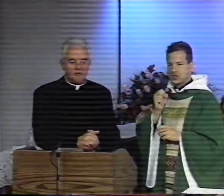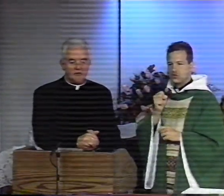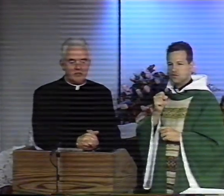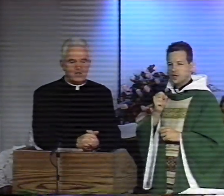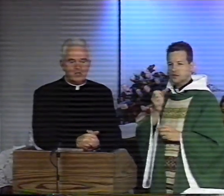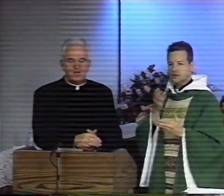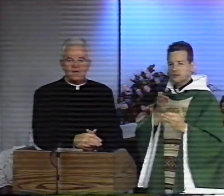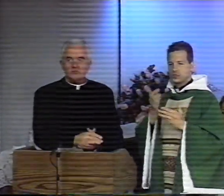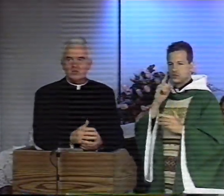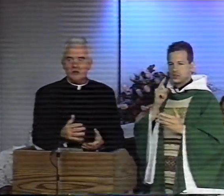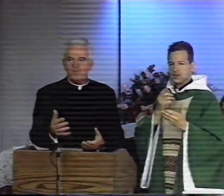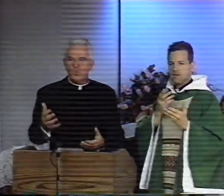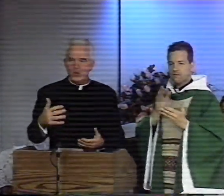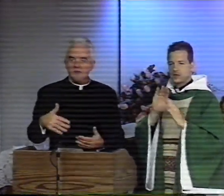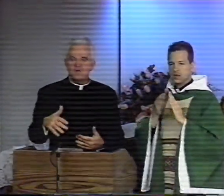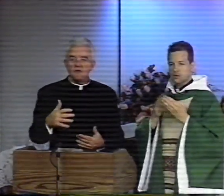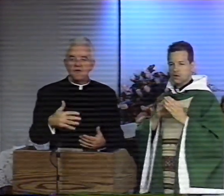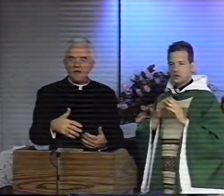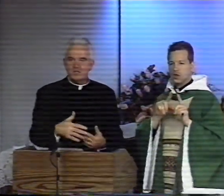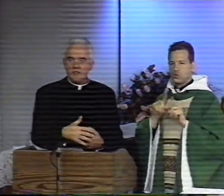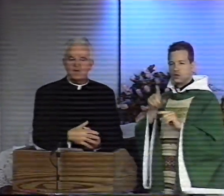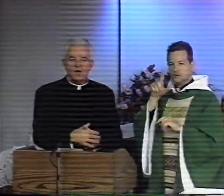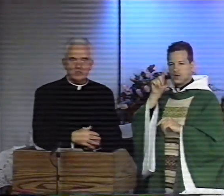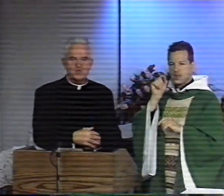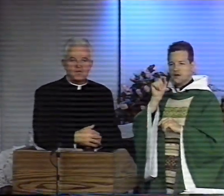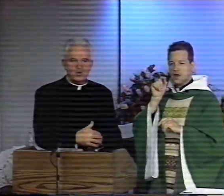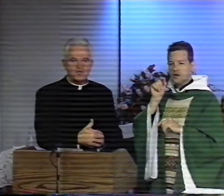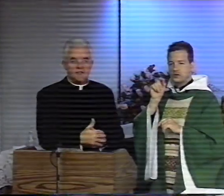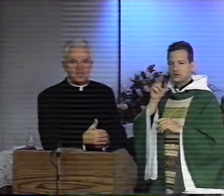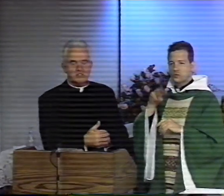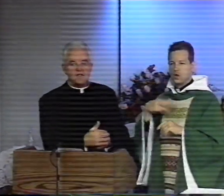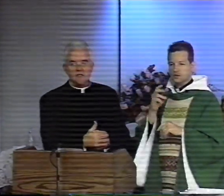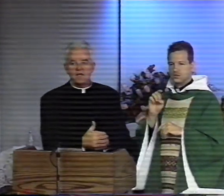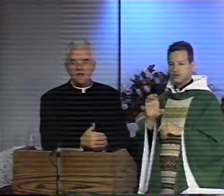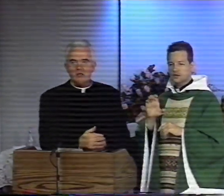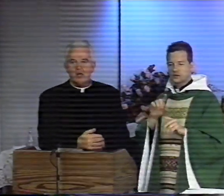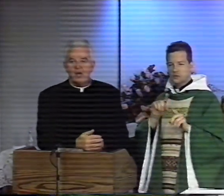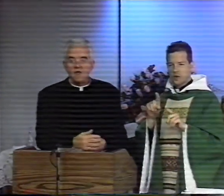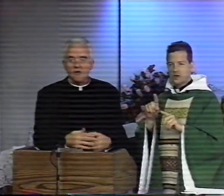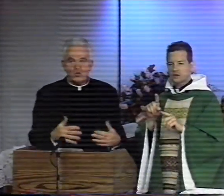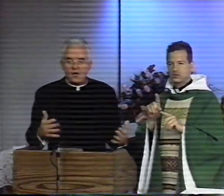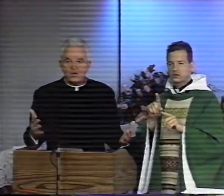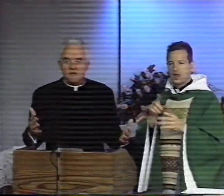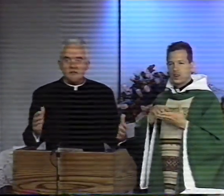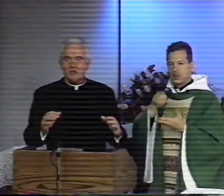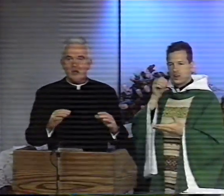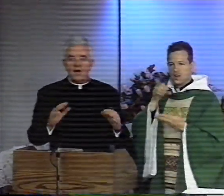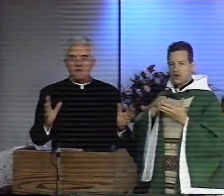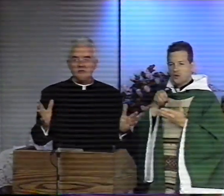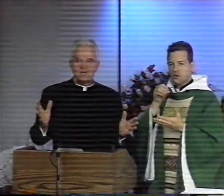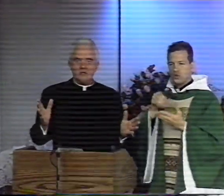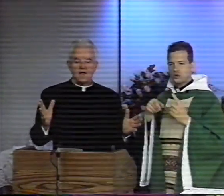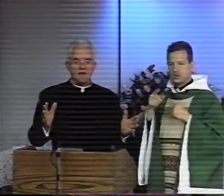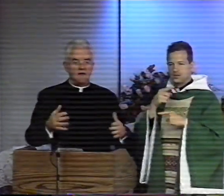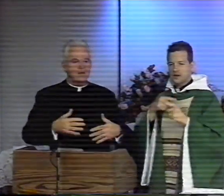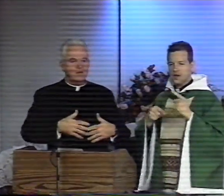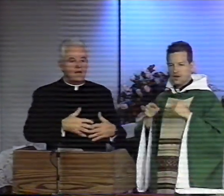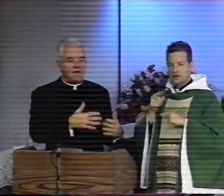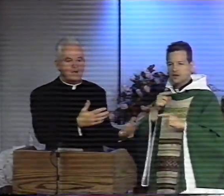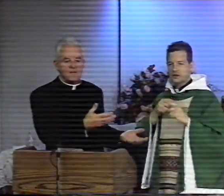community, went to Gallaudet College in Washington, D.C., and learned how to sign. He